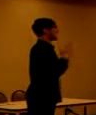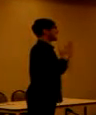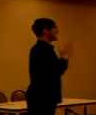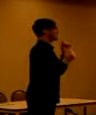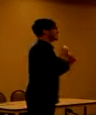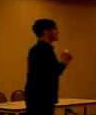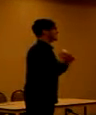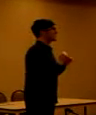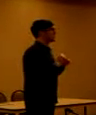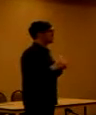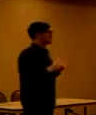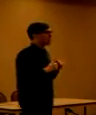sign name, I want a sign name.